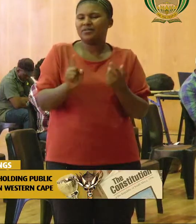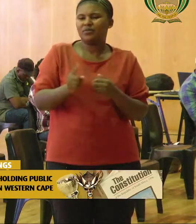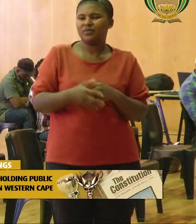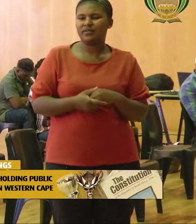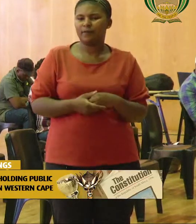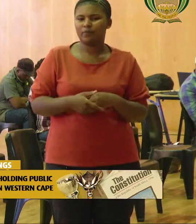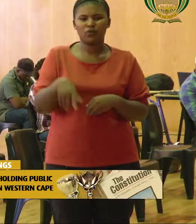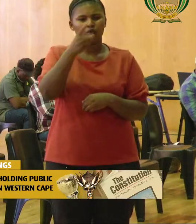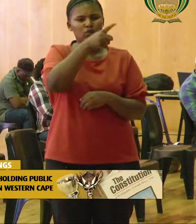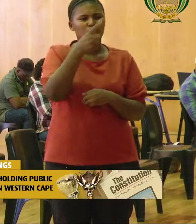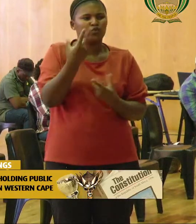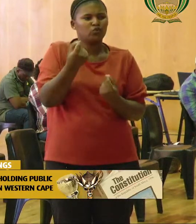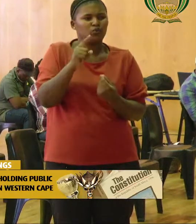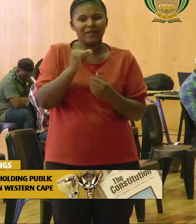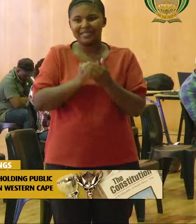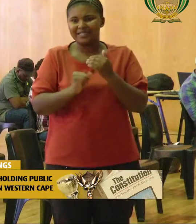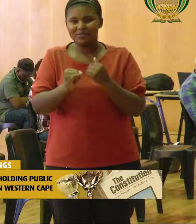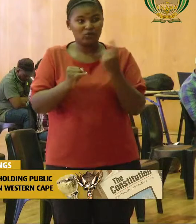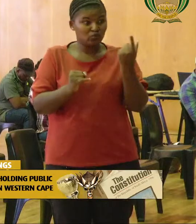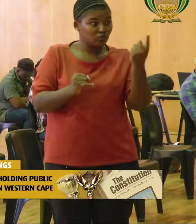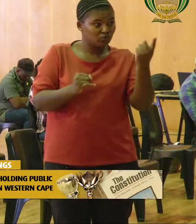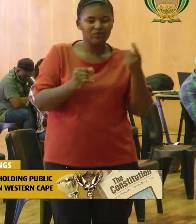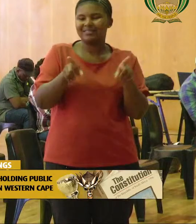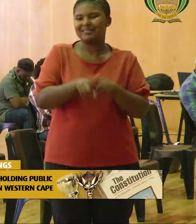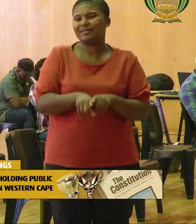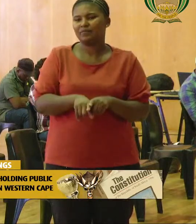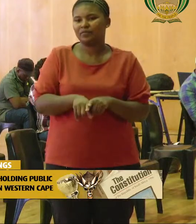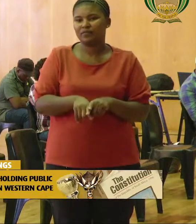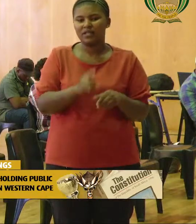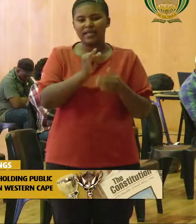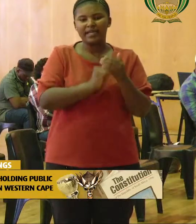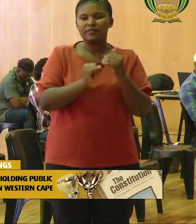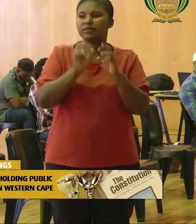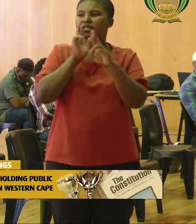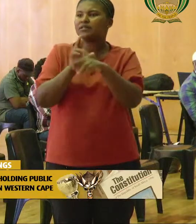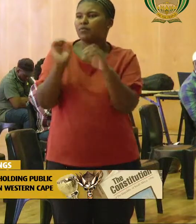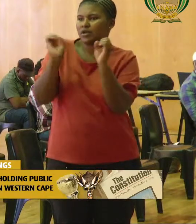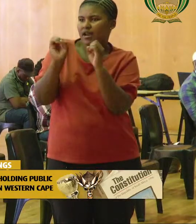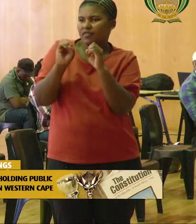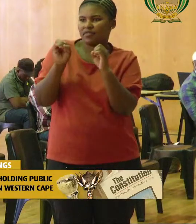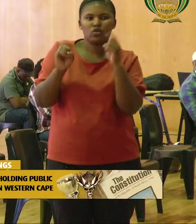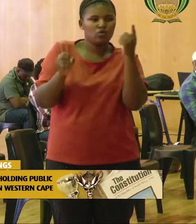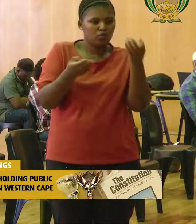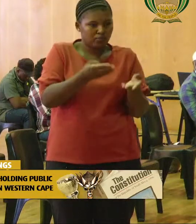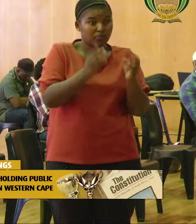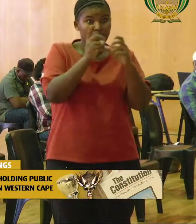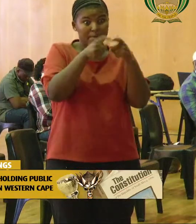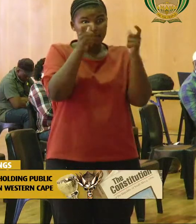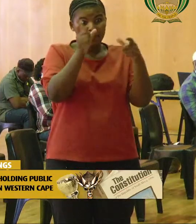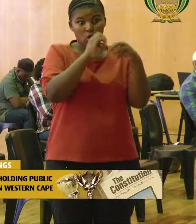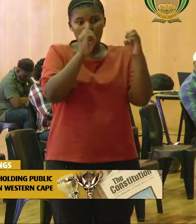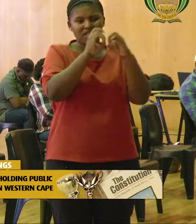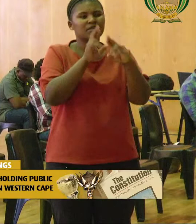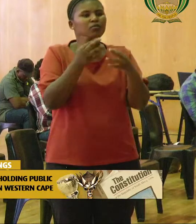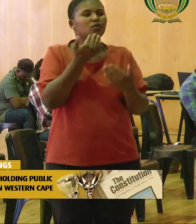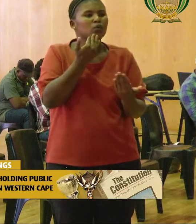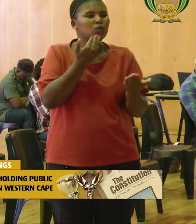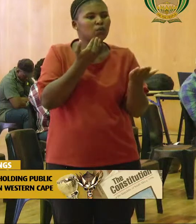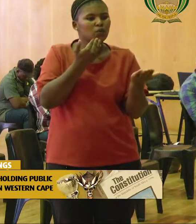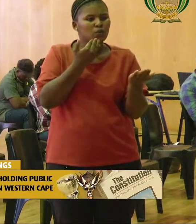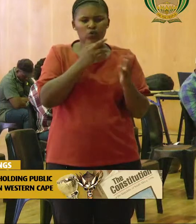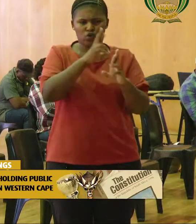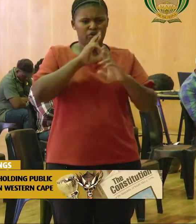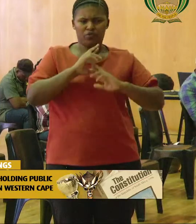you guys are doing is the same. Independent, I report in now. Nikhona ni big organizations, ni report up. You